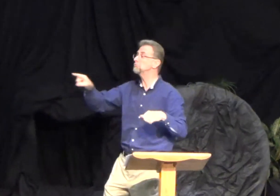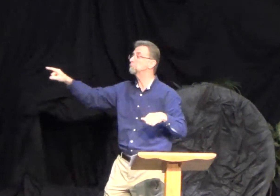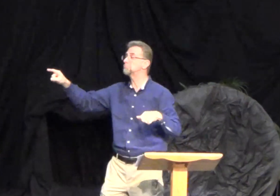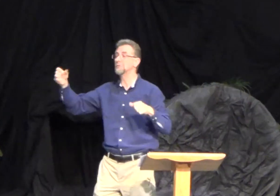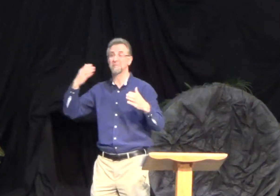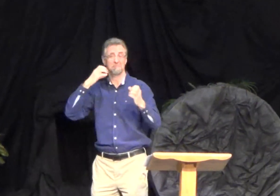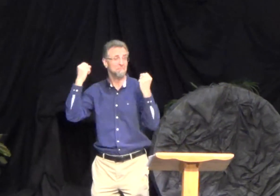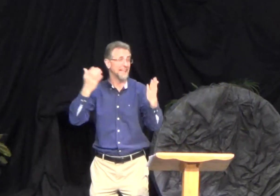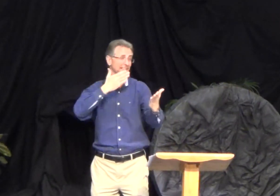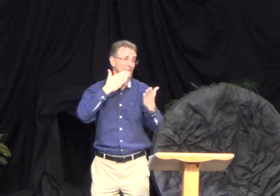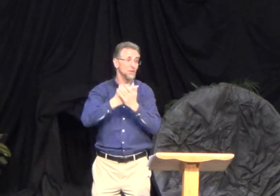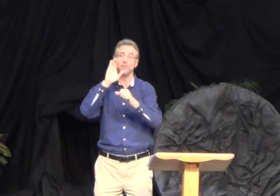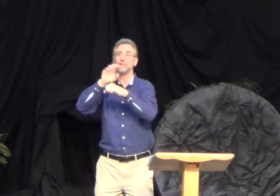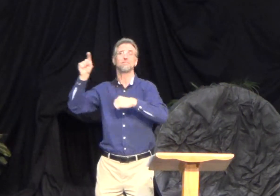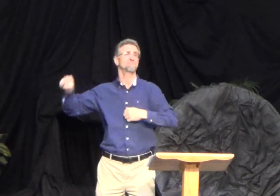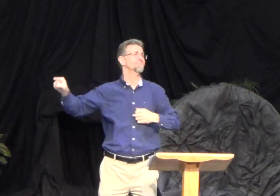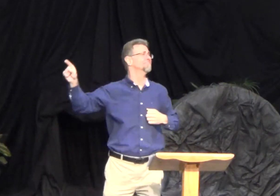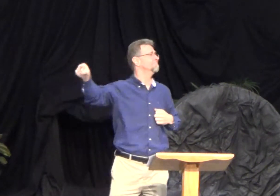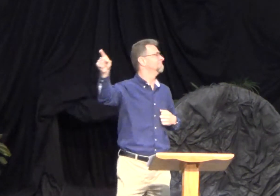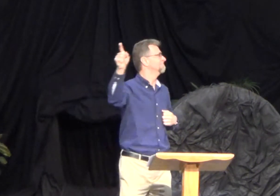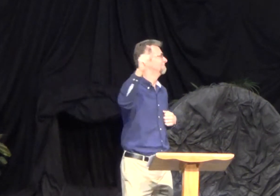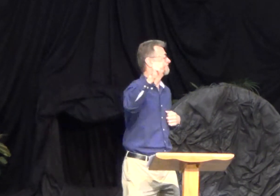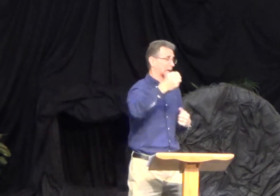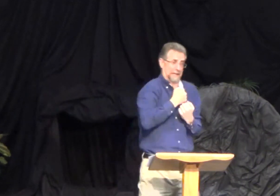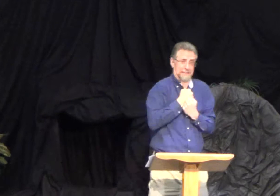Towers of Baptist. There are many good churches all around us here.